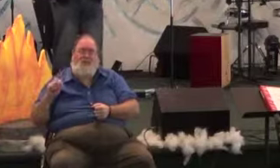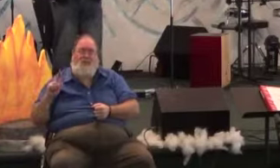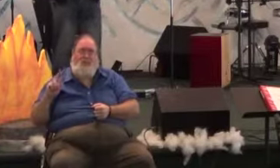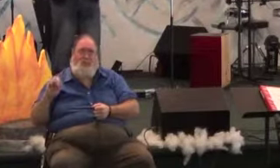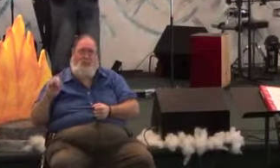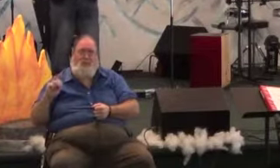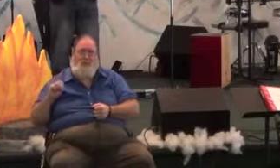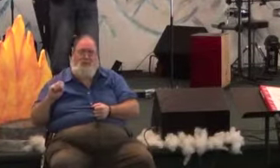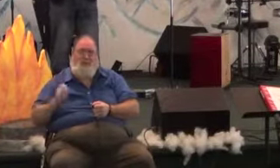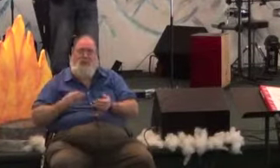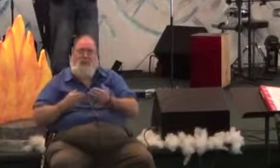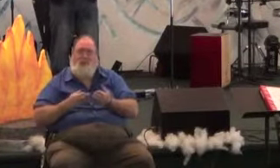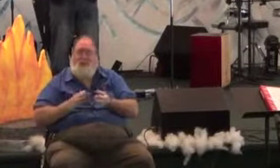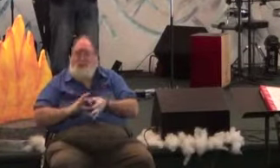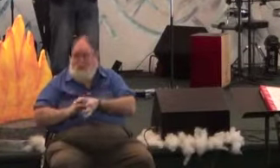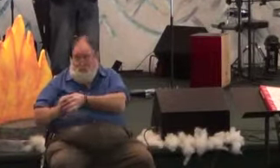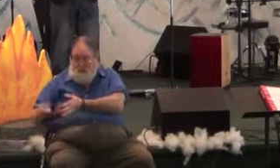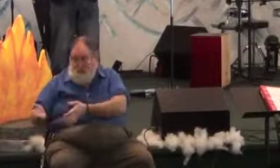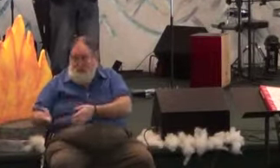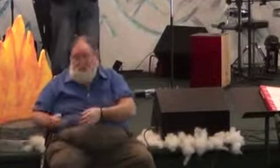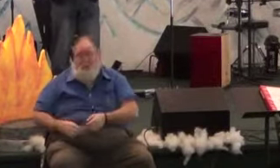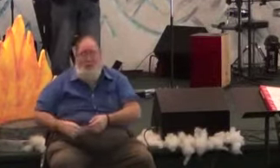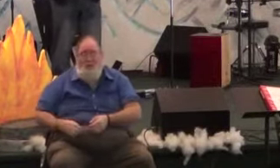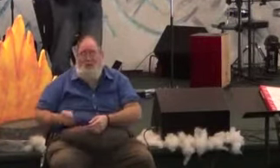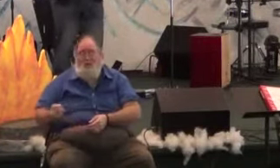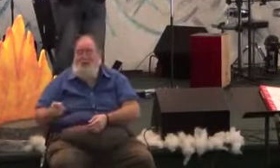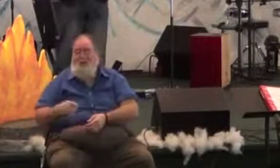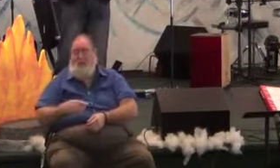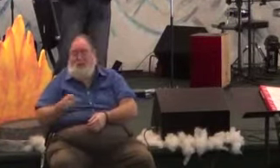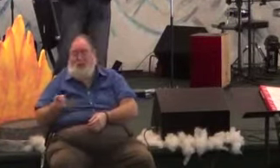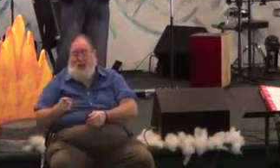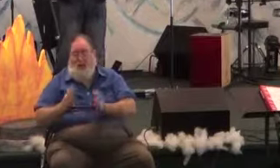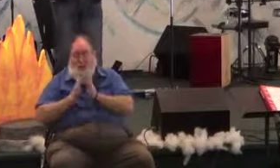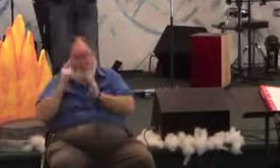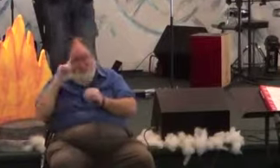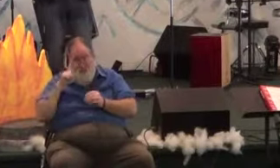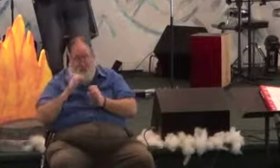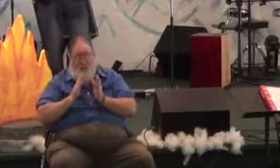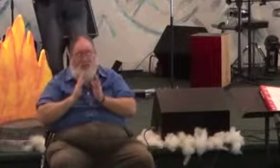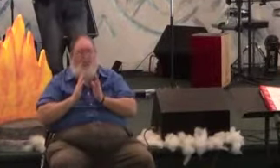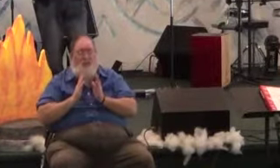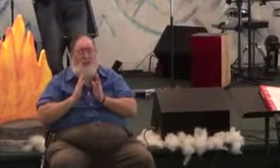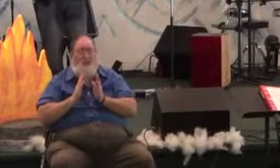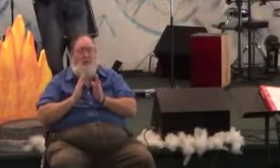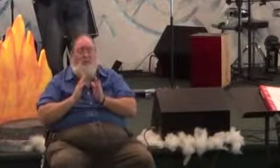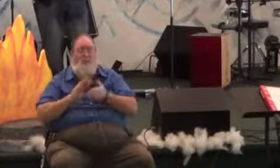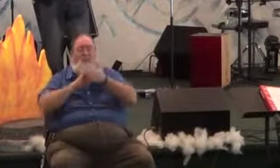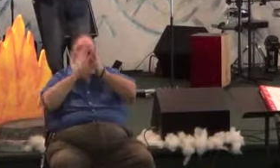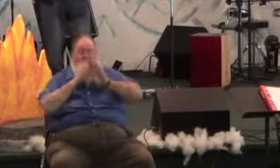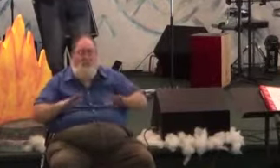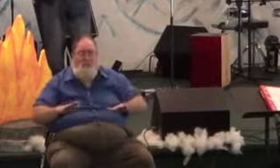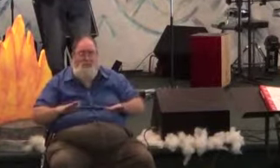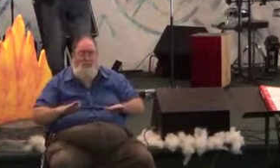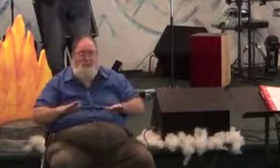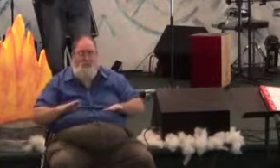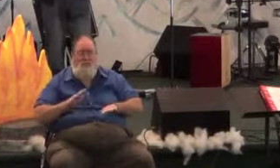asked for peace because they depended on the king's country for their food supply. On the appointed